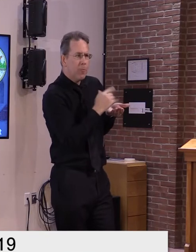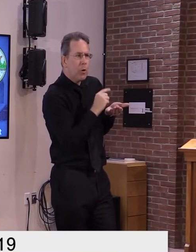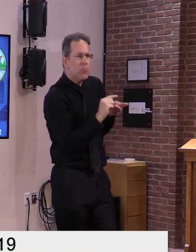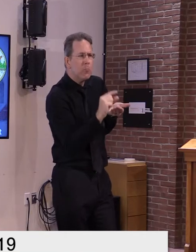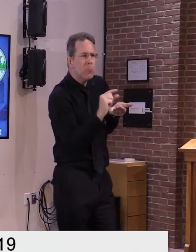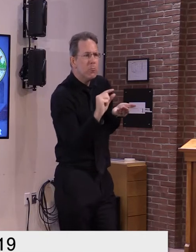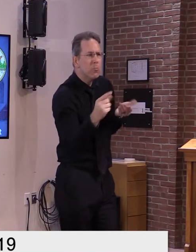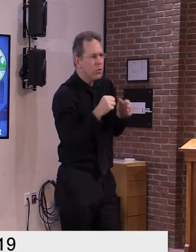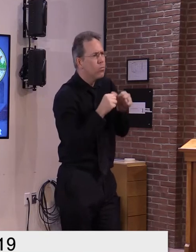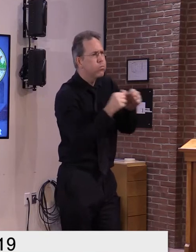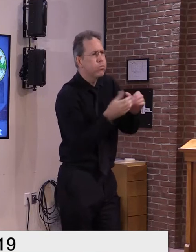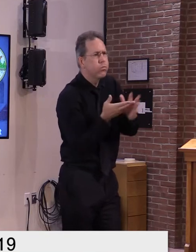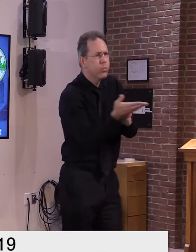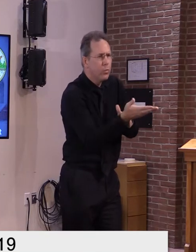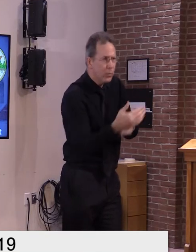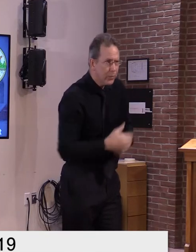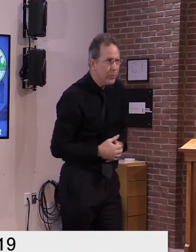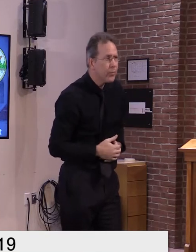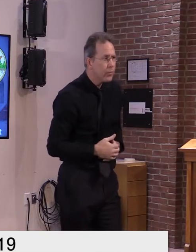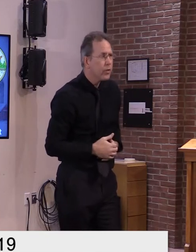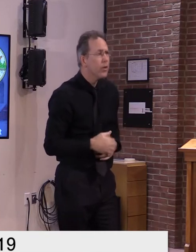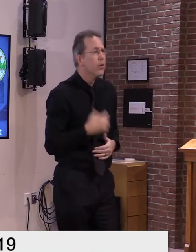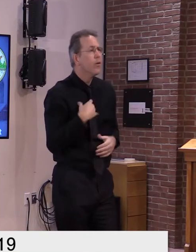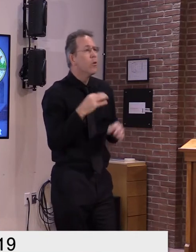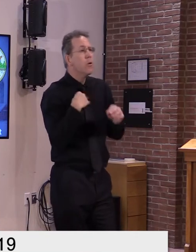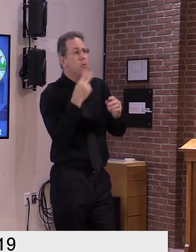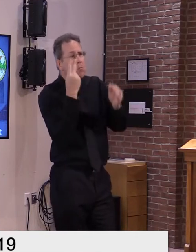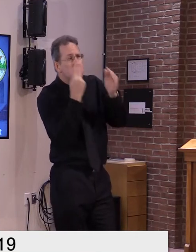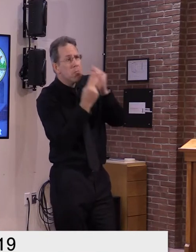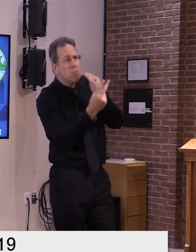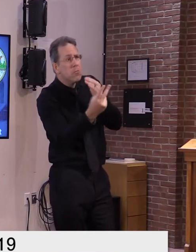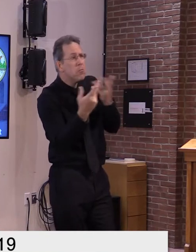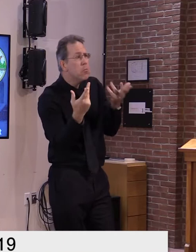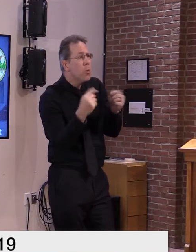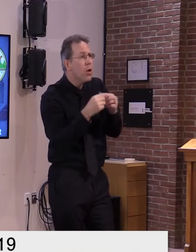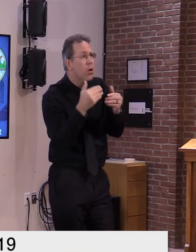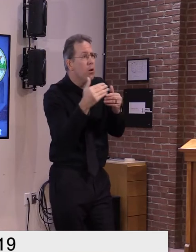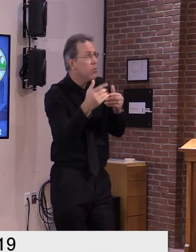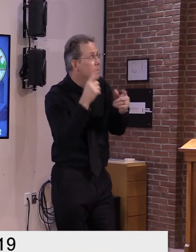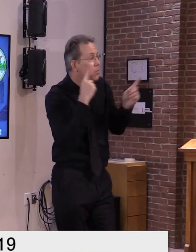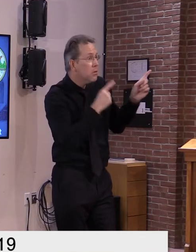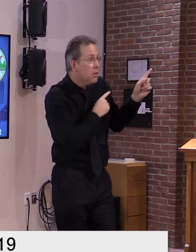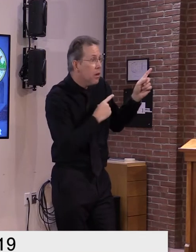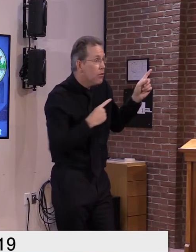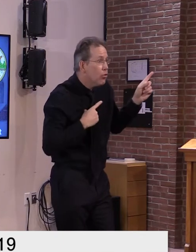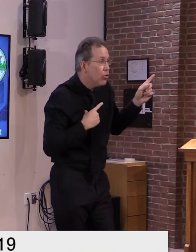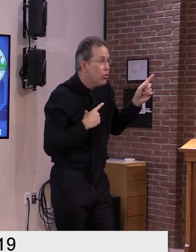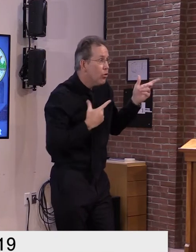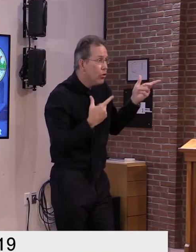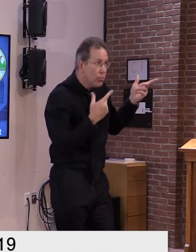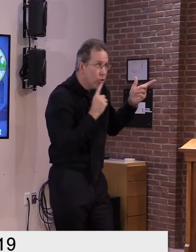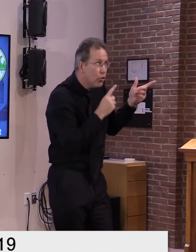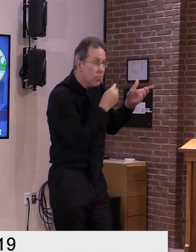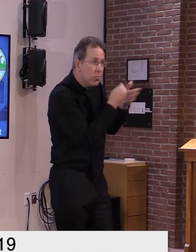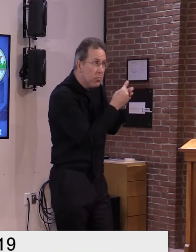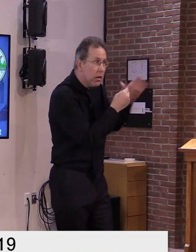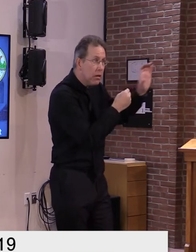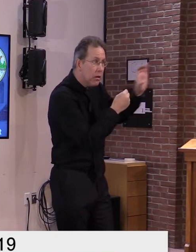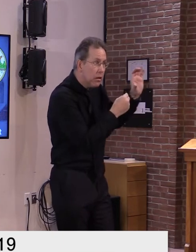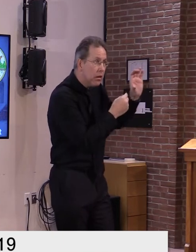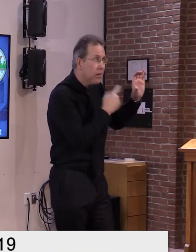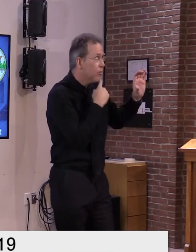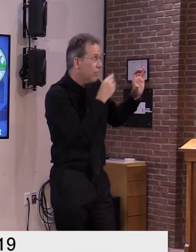forward to our work with the legislature to ensure our business community is supported in their long-term recovery as we get to the other side of